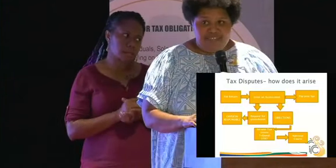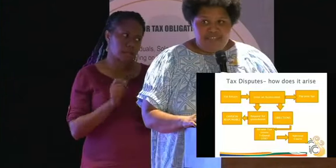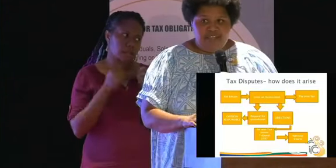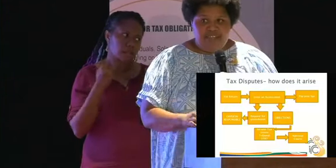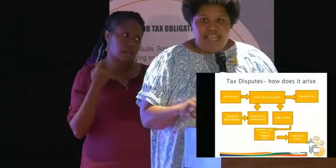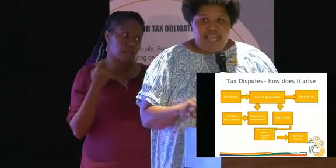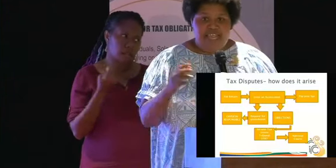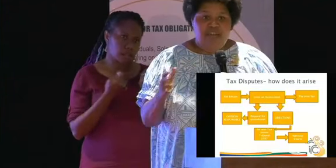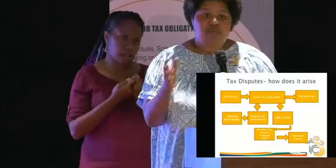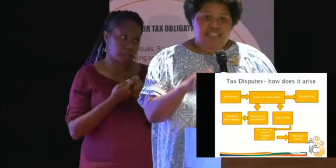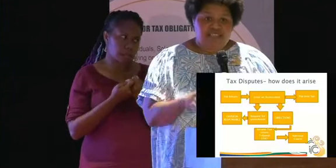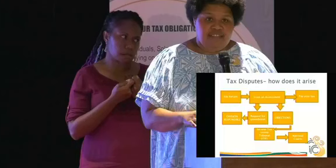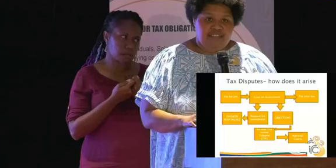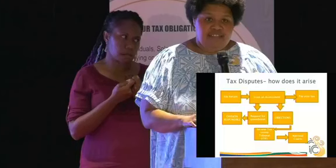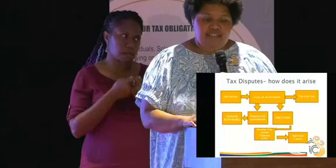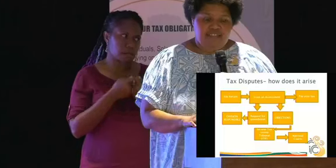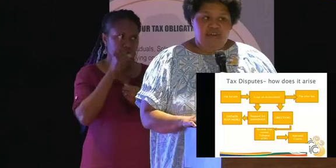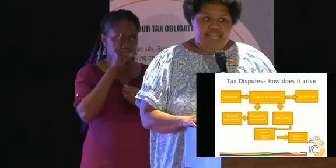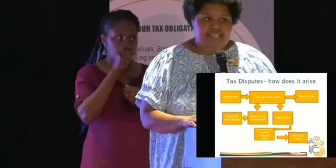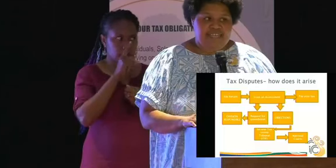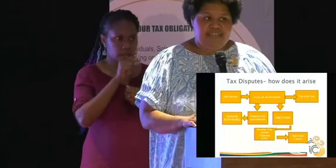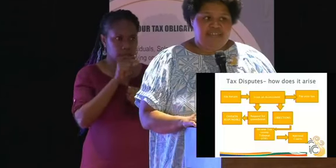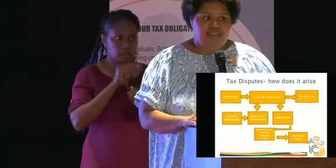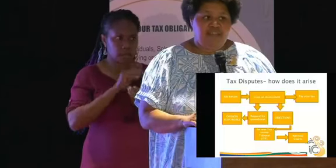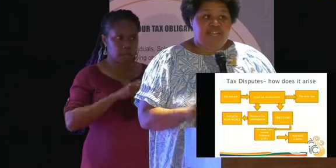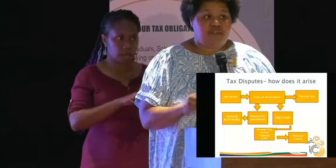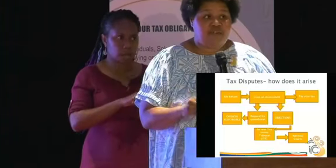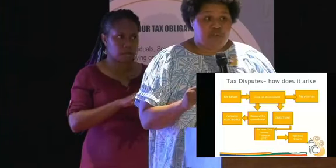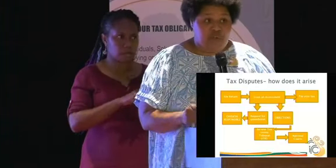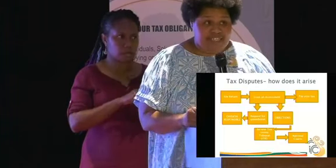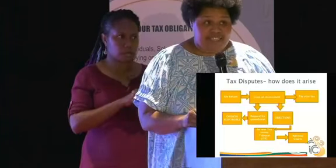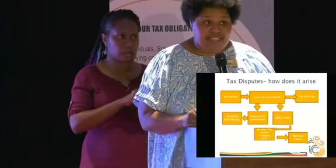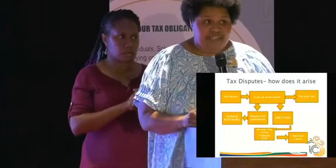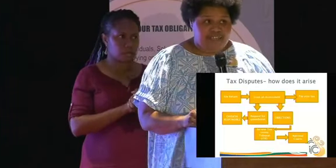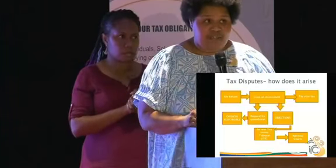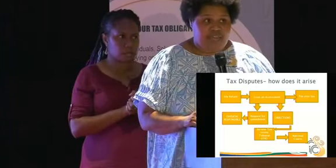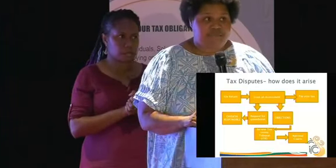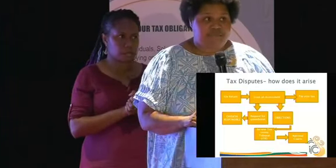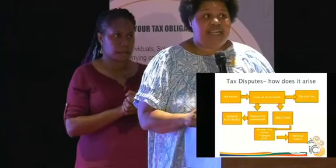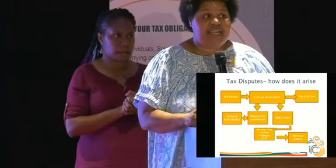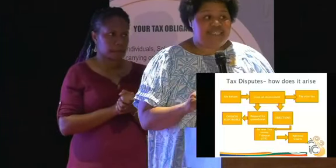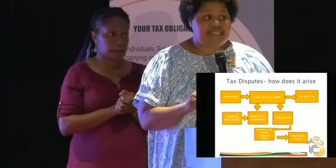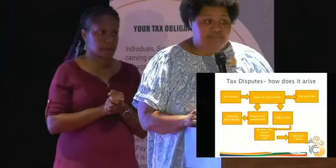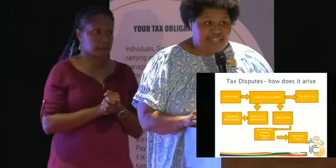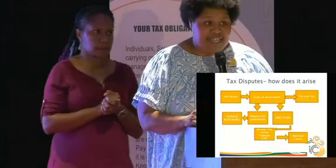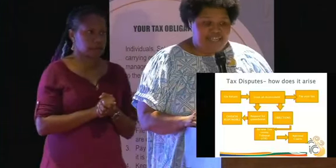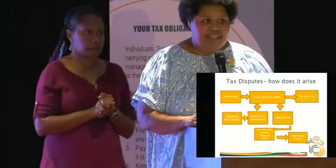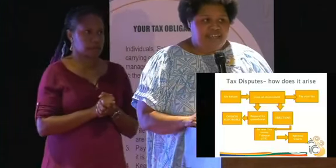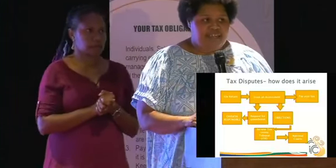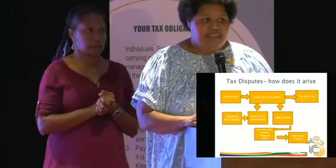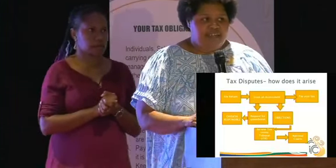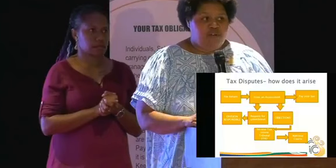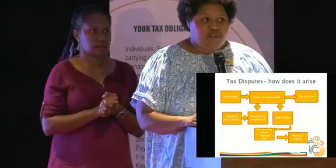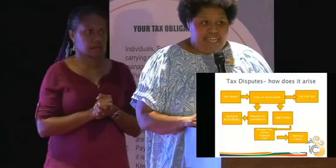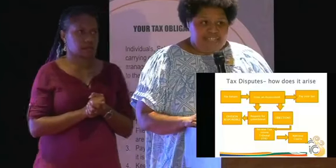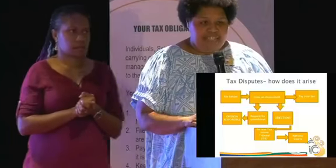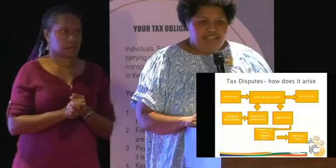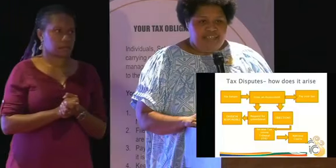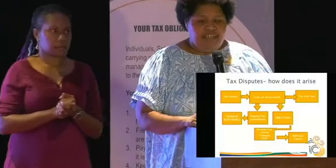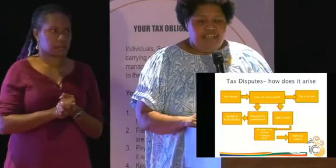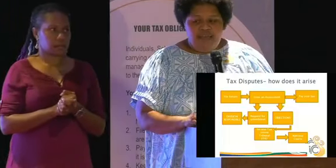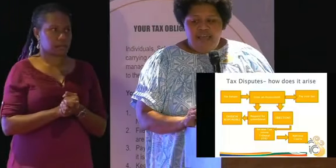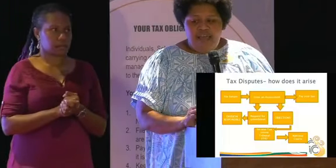assessment, and they look at your letter of request to have that assessment looked